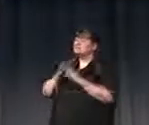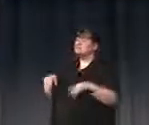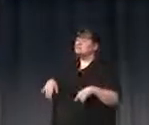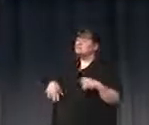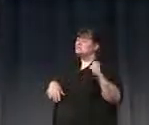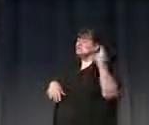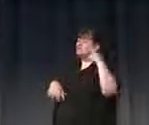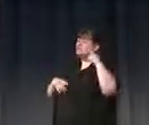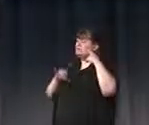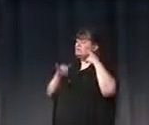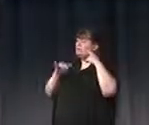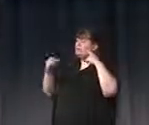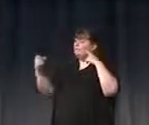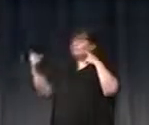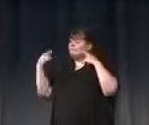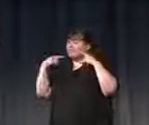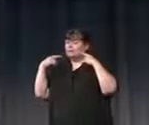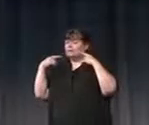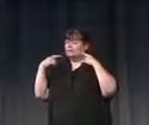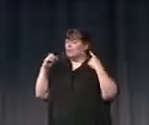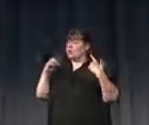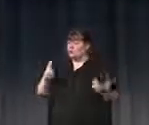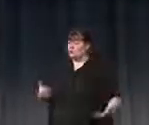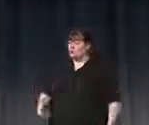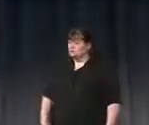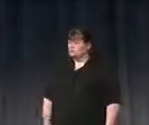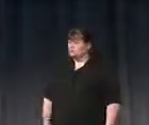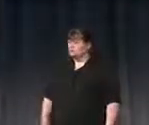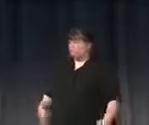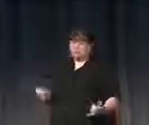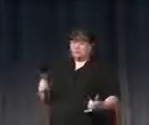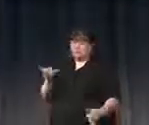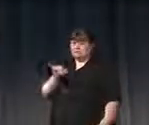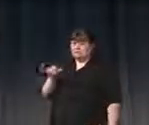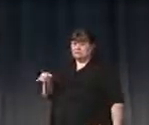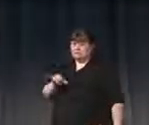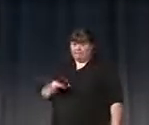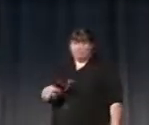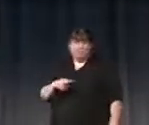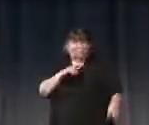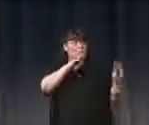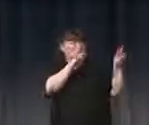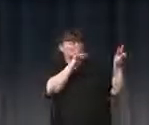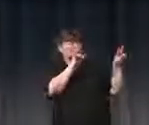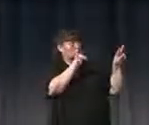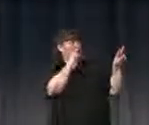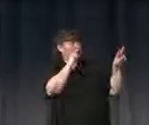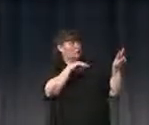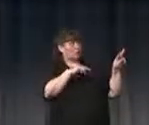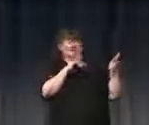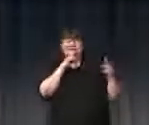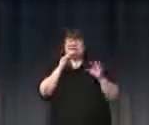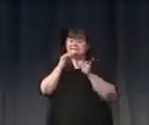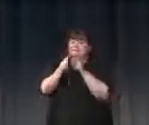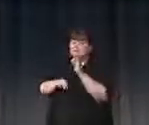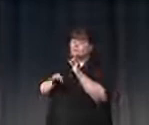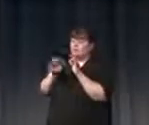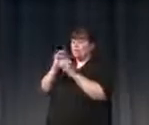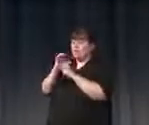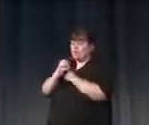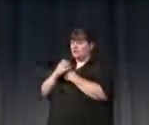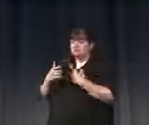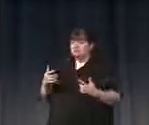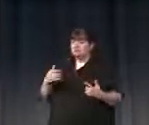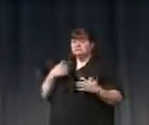probe sound the same as the target, or is it different? In this particular case, it's the same, and you can just see by looking at that. So this is a very simple case